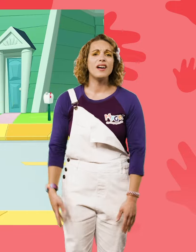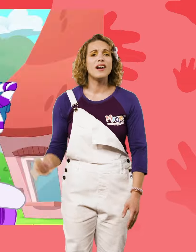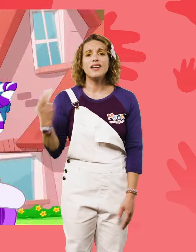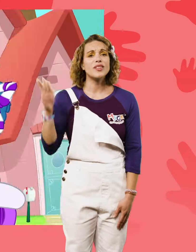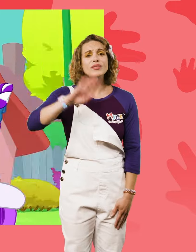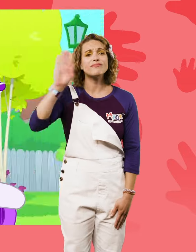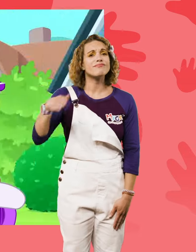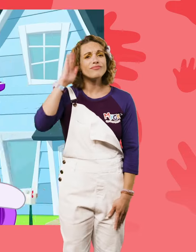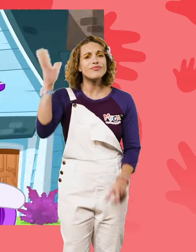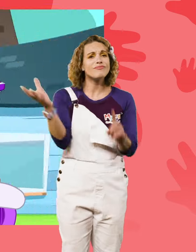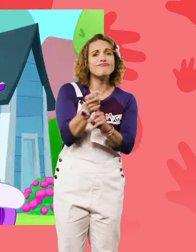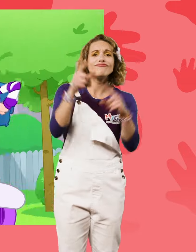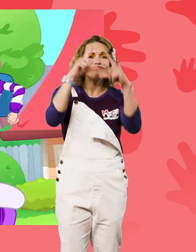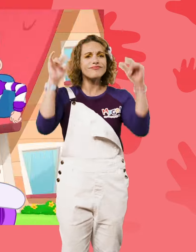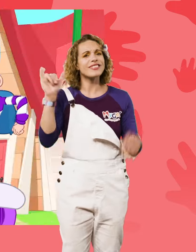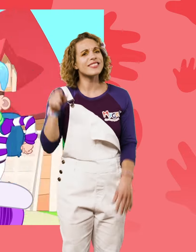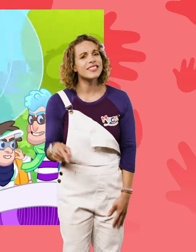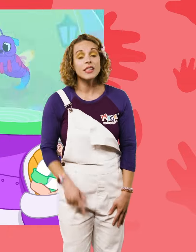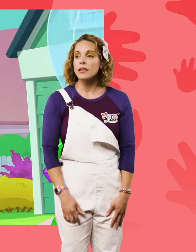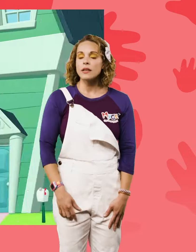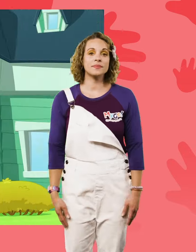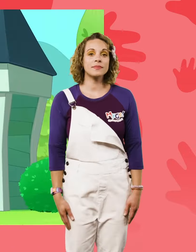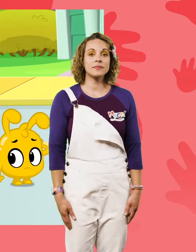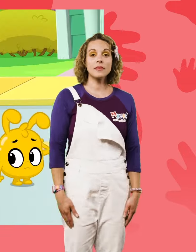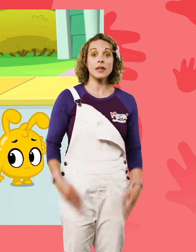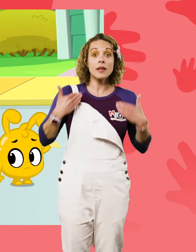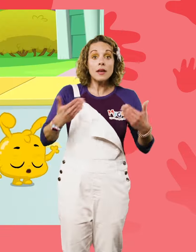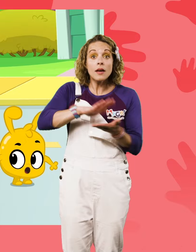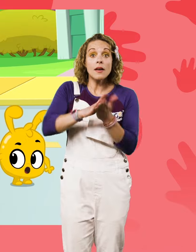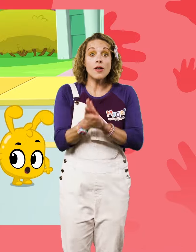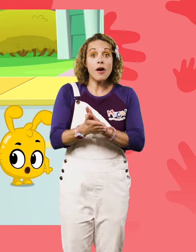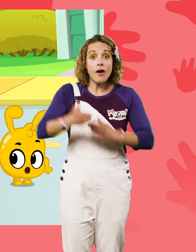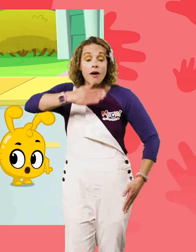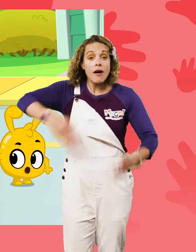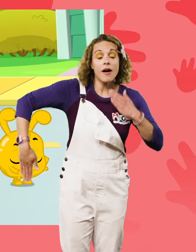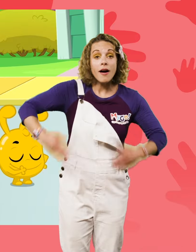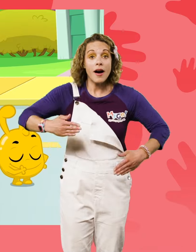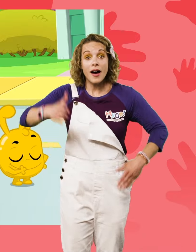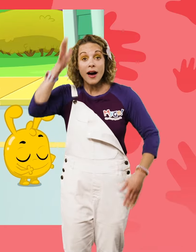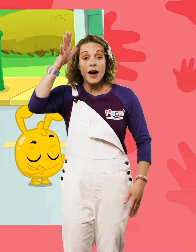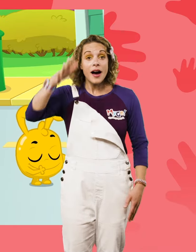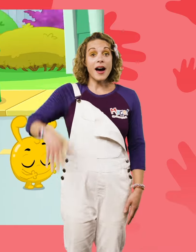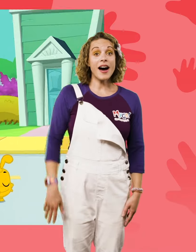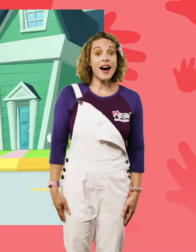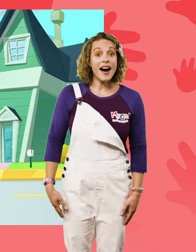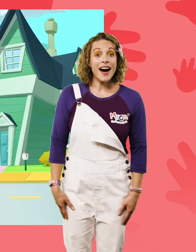We'll never catch the bandits like this. Let's morph into a robot, Daddy.